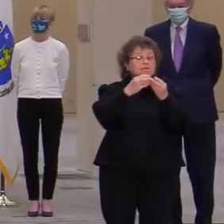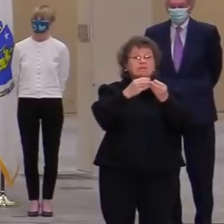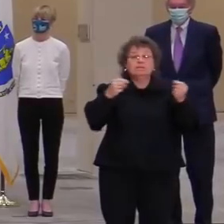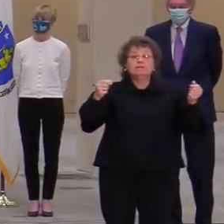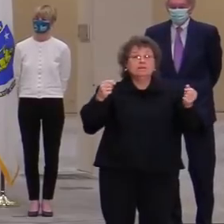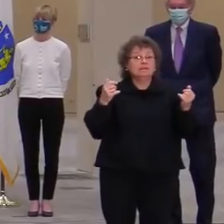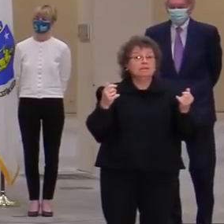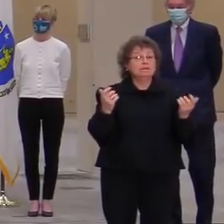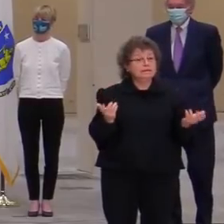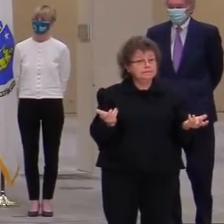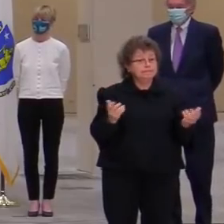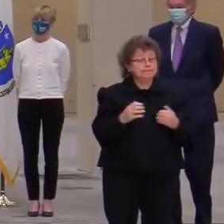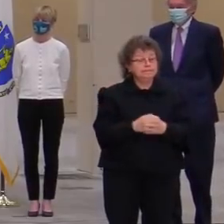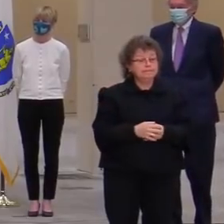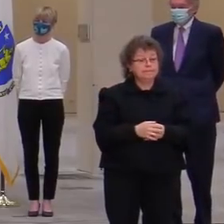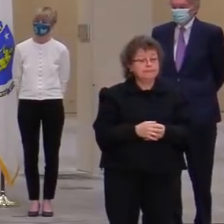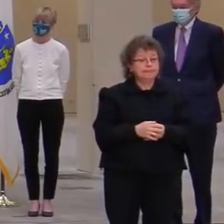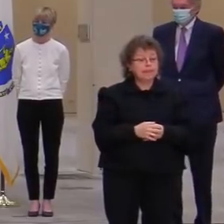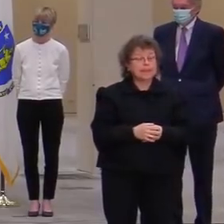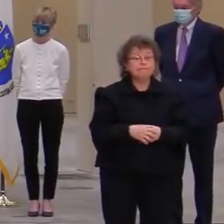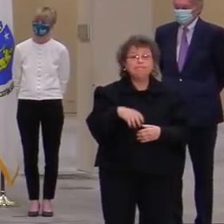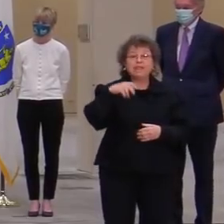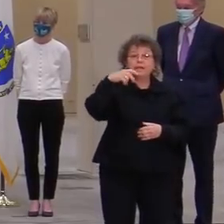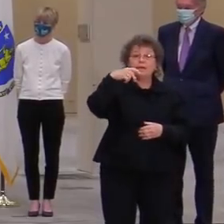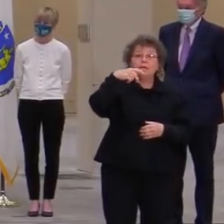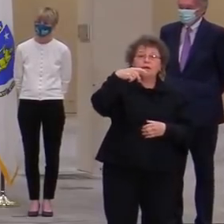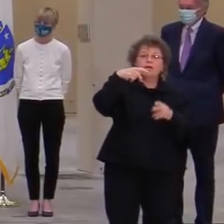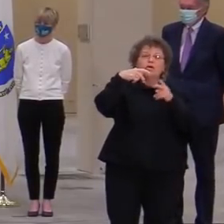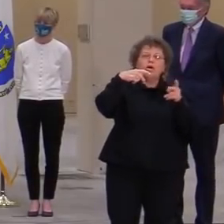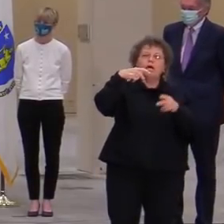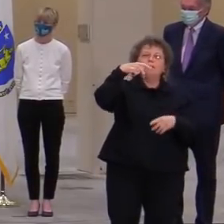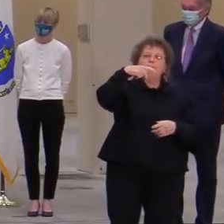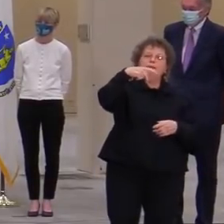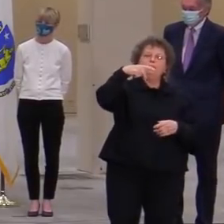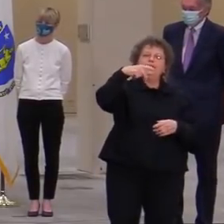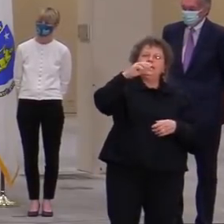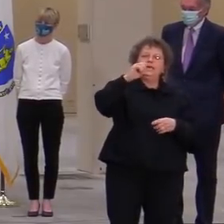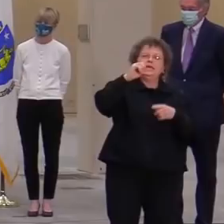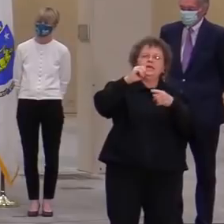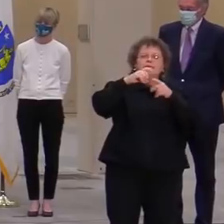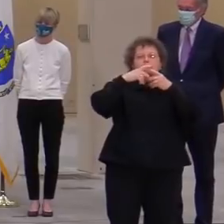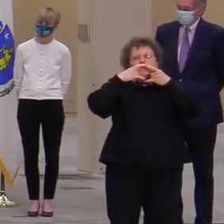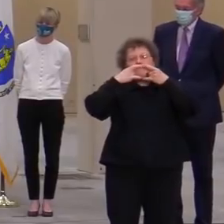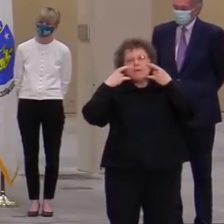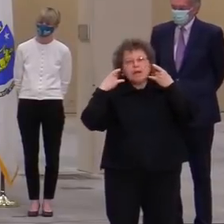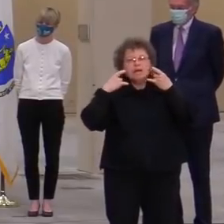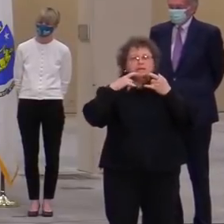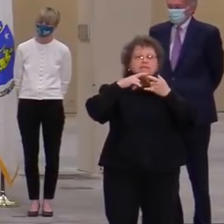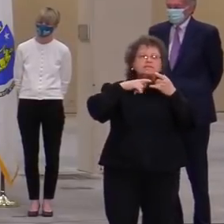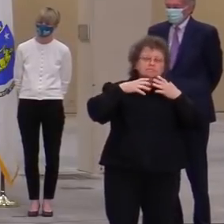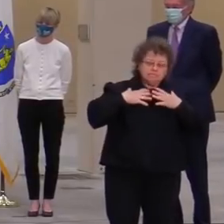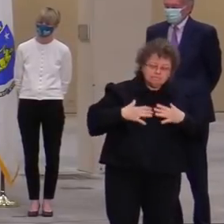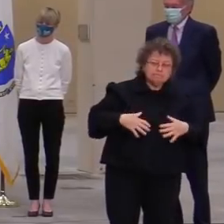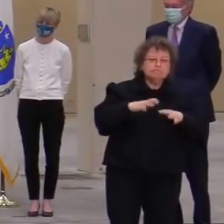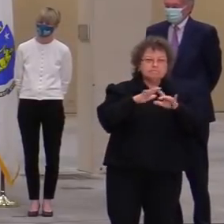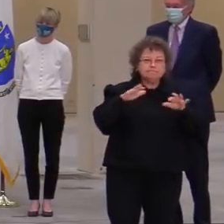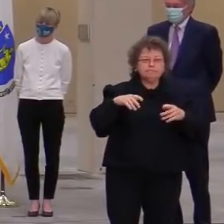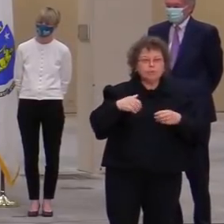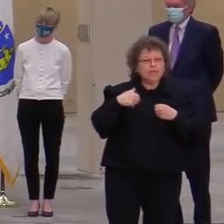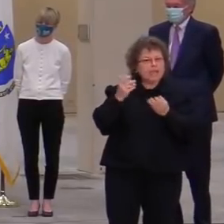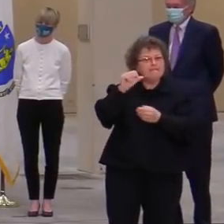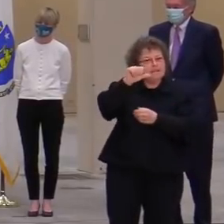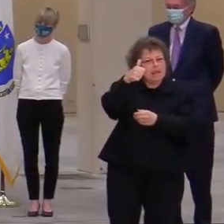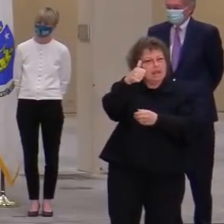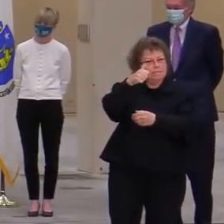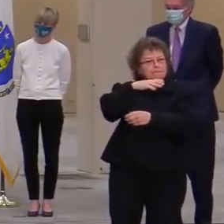that the suppliers of PPE, so we've given $10 billion in the American Rescue